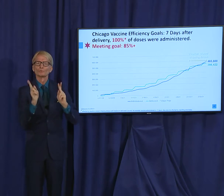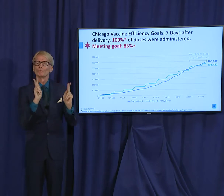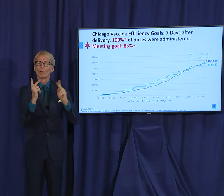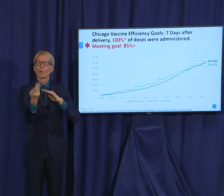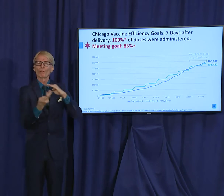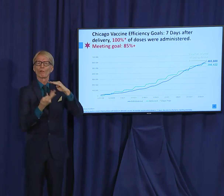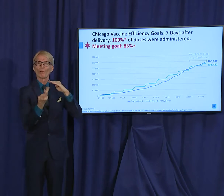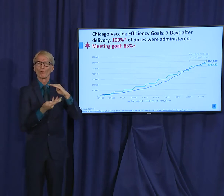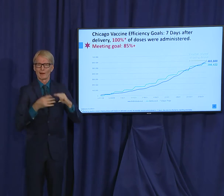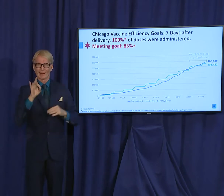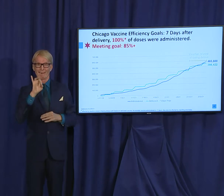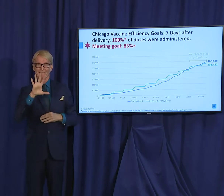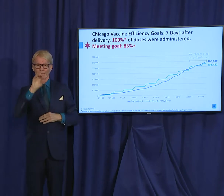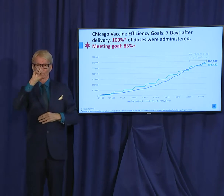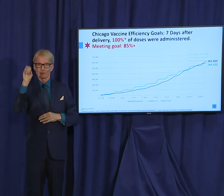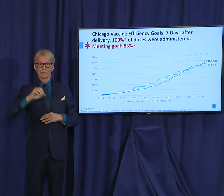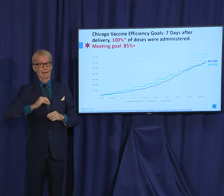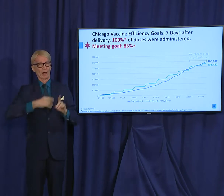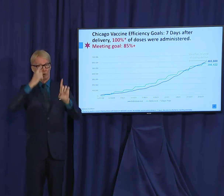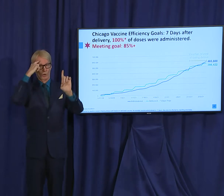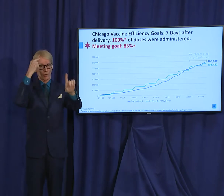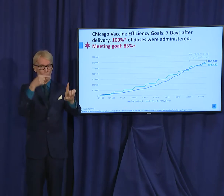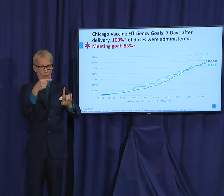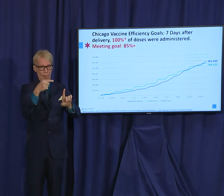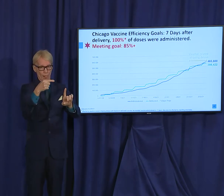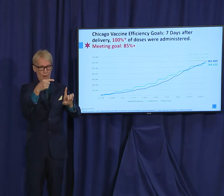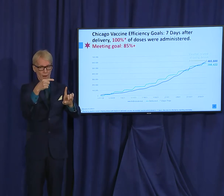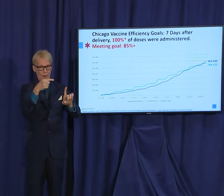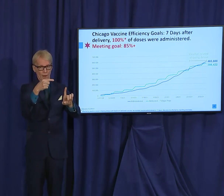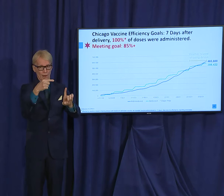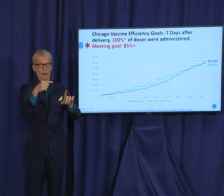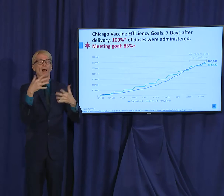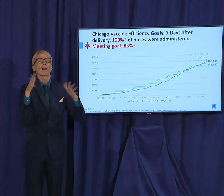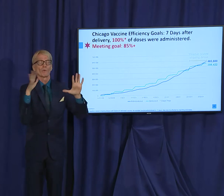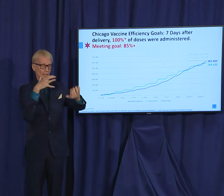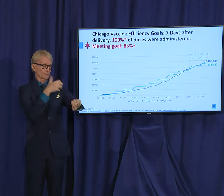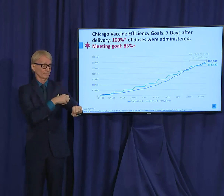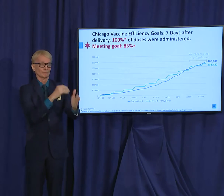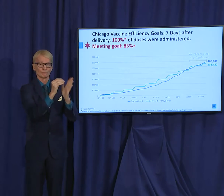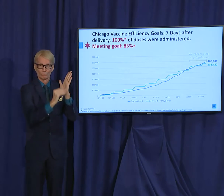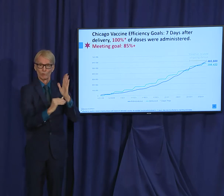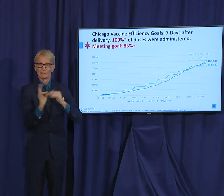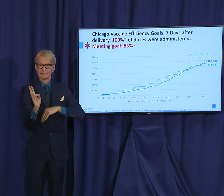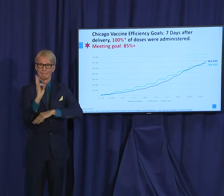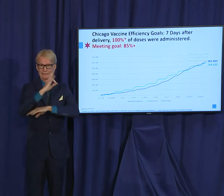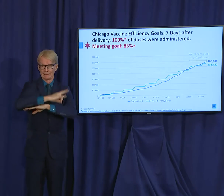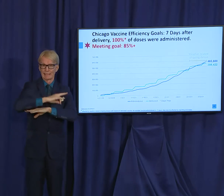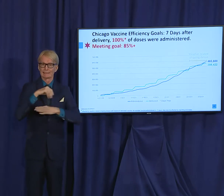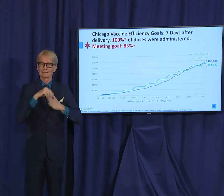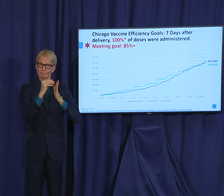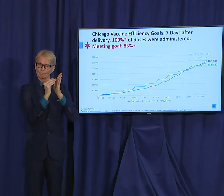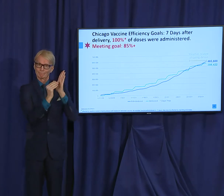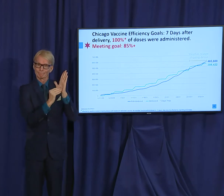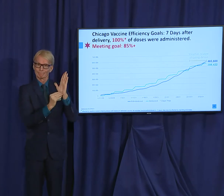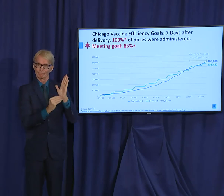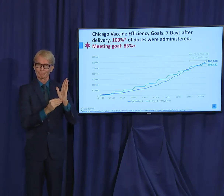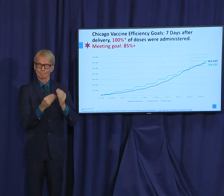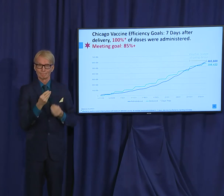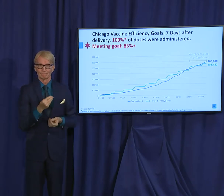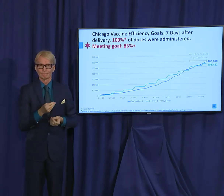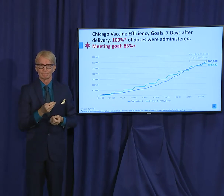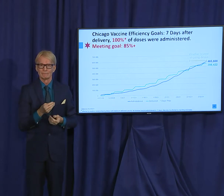85% of all of the vaccine that we get here in Chicago is in arms and reported 7 days later. In fact, last week, we